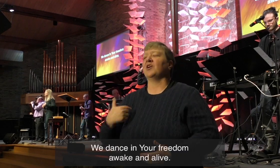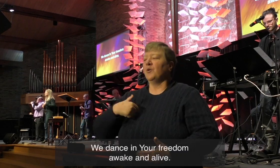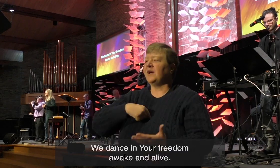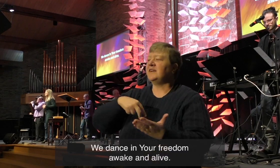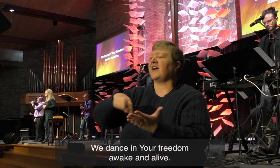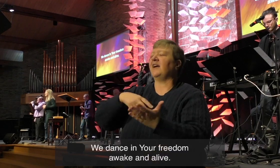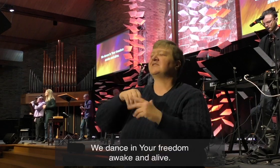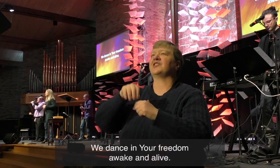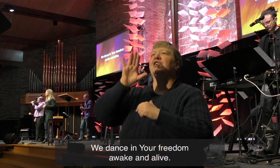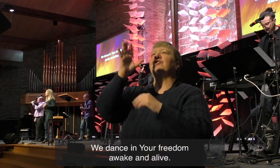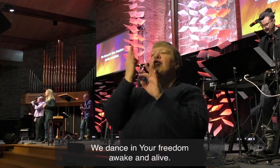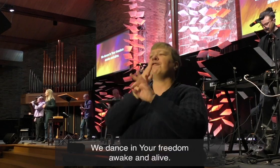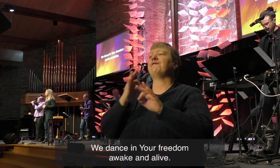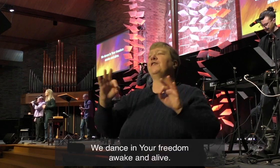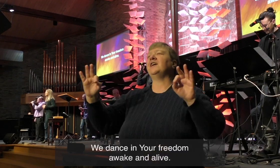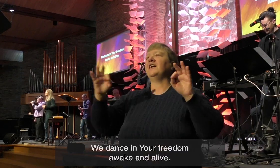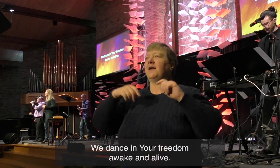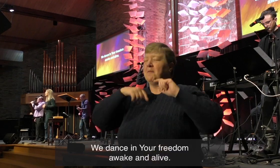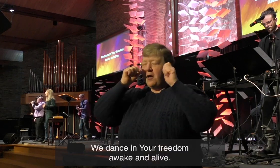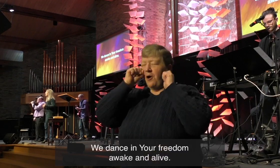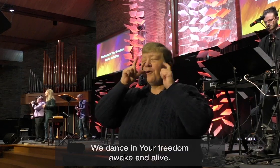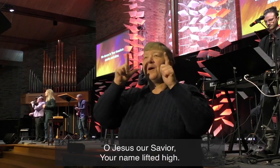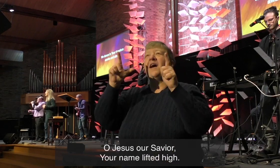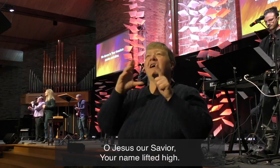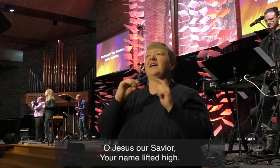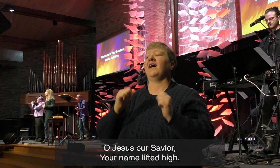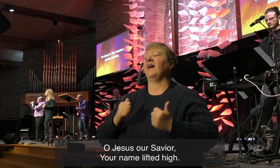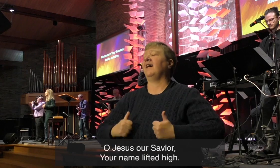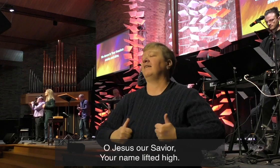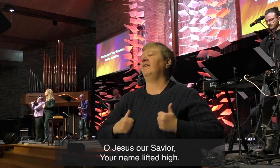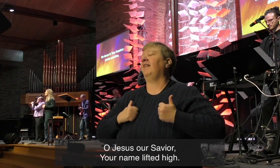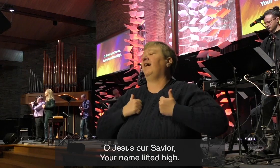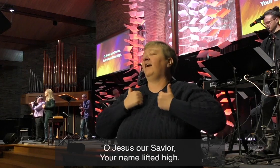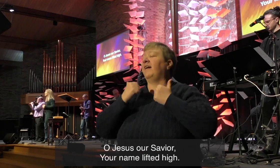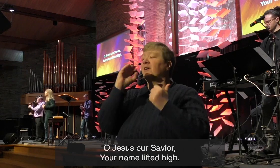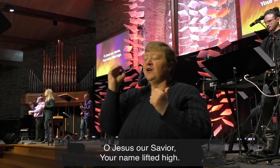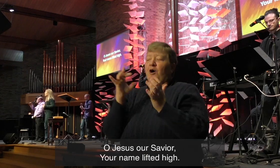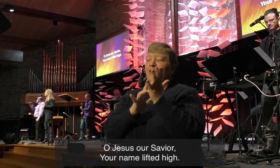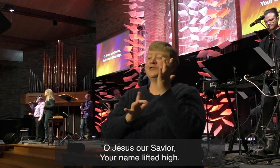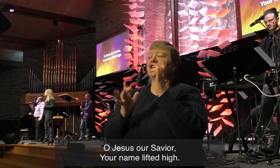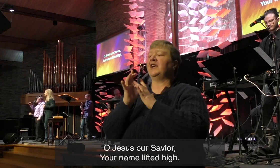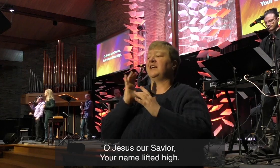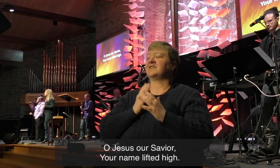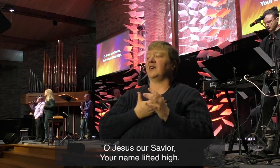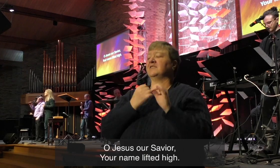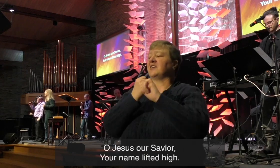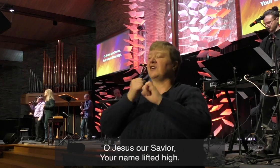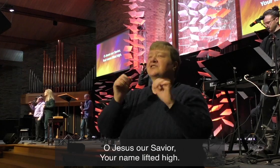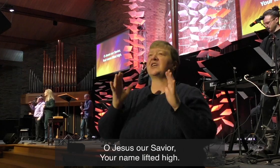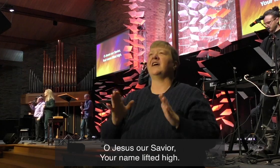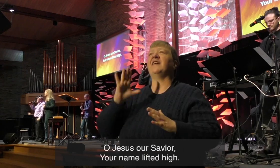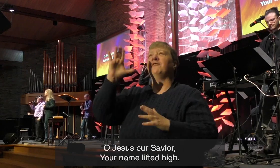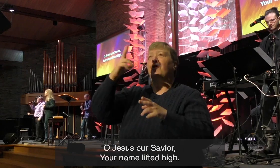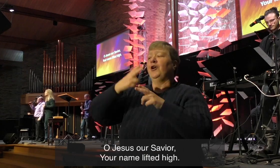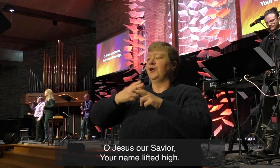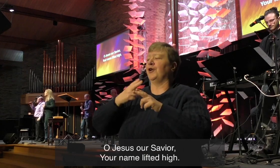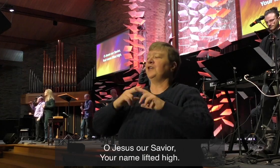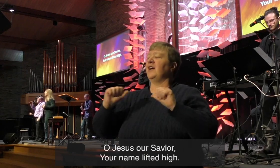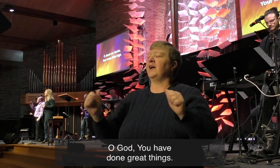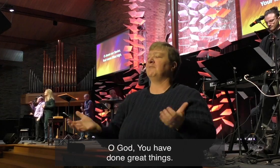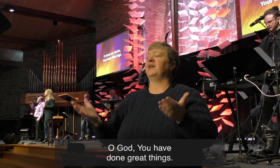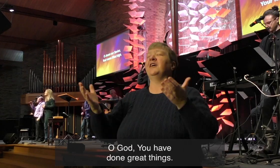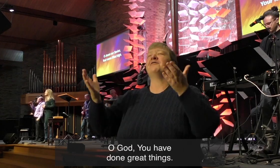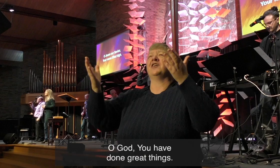things. We dance in your freedom, awake and alive. Oh Jesus, our Savior,